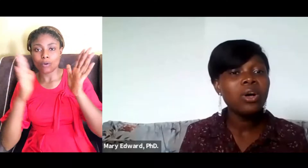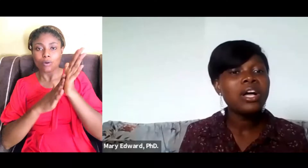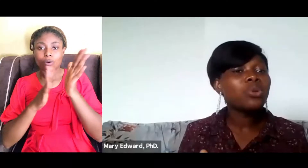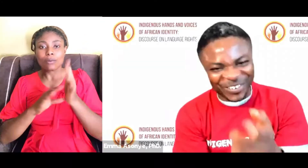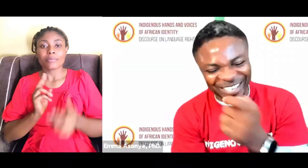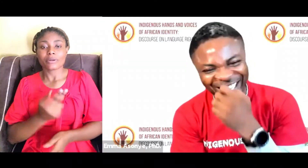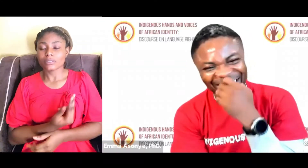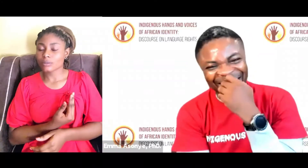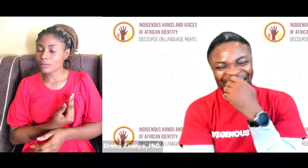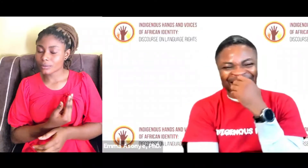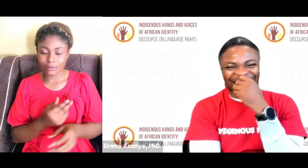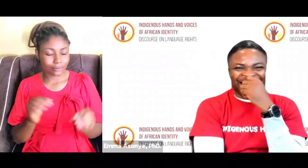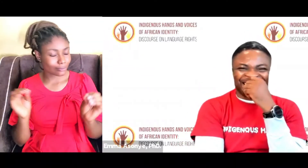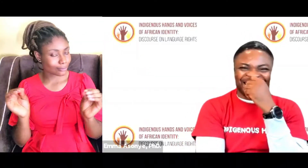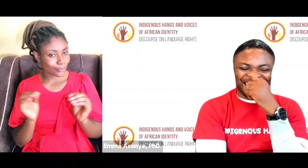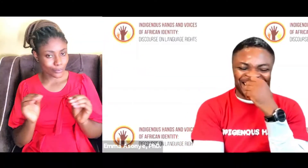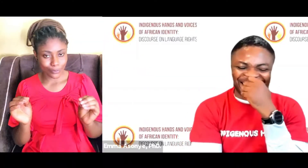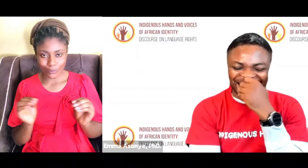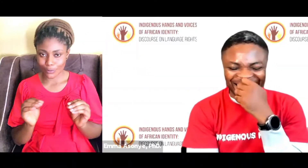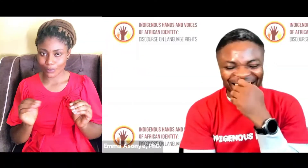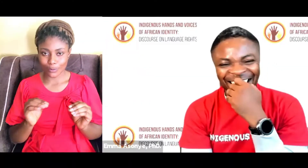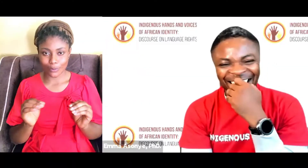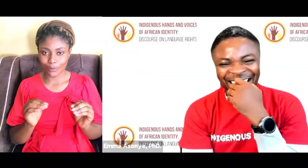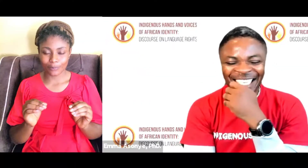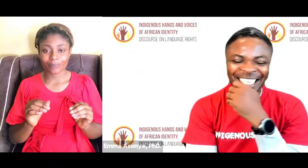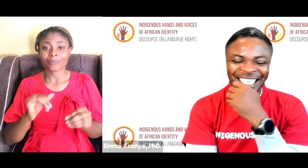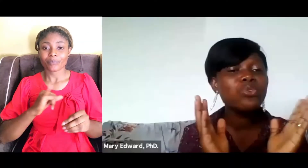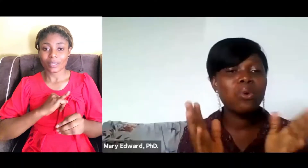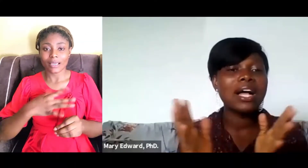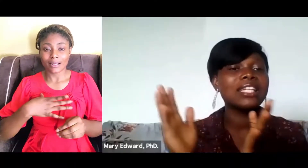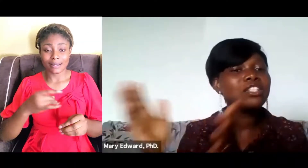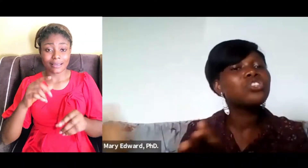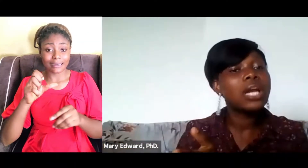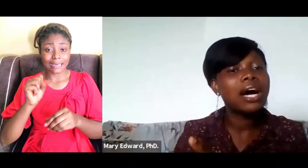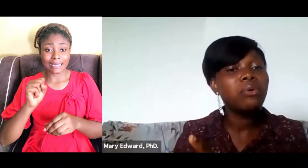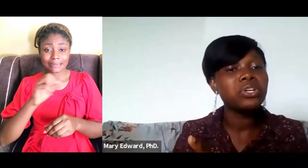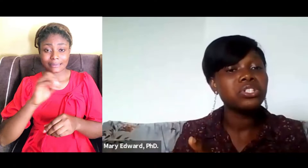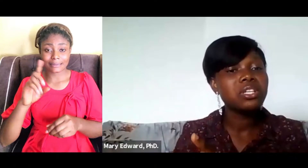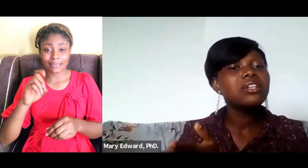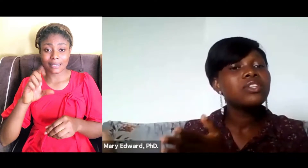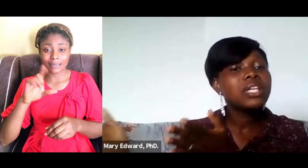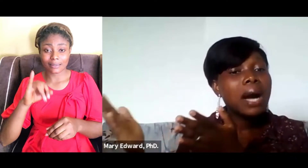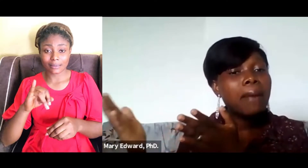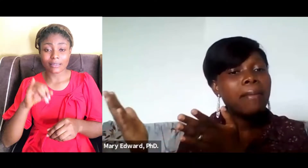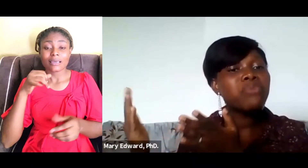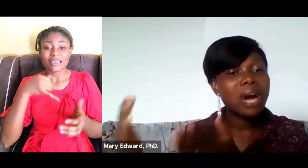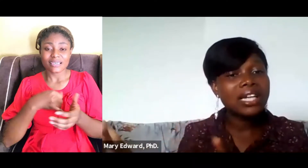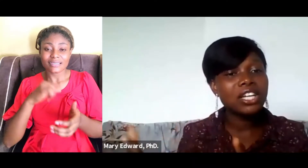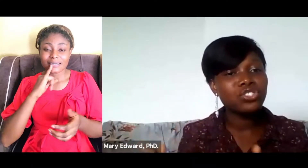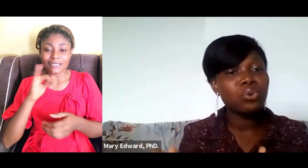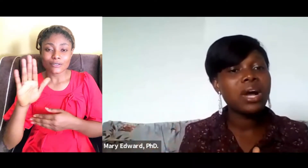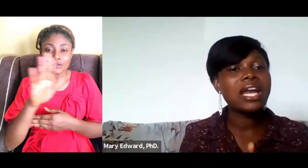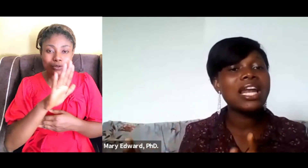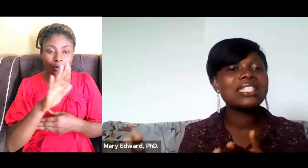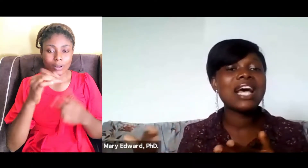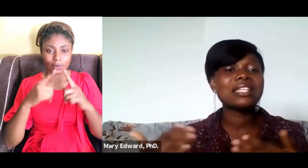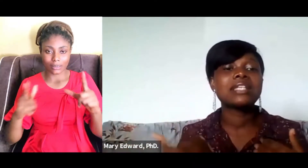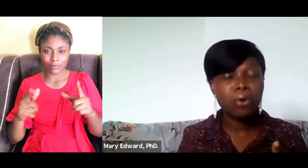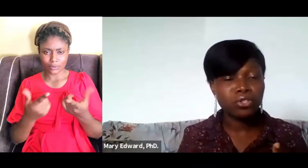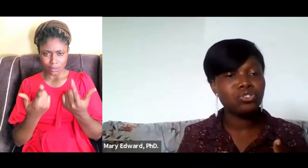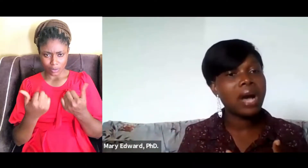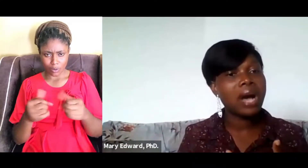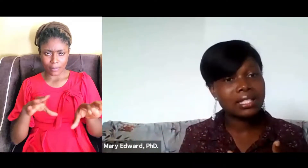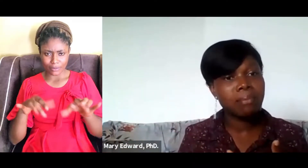so well. I love S-Deli because we are pushing that it is your language. Come and run the show and let